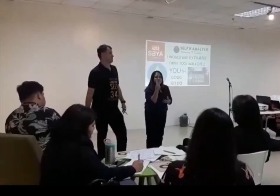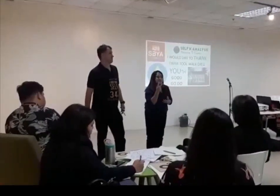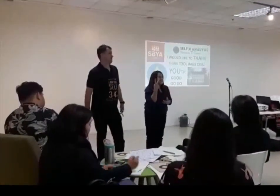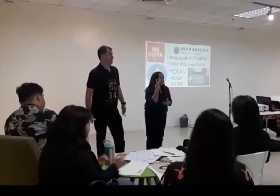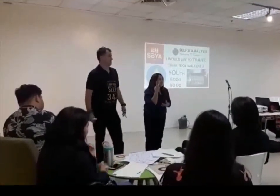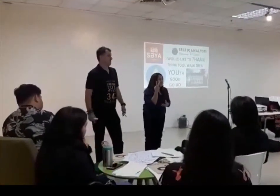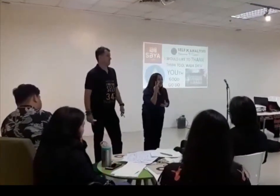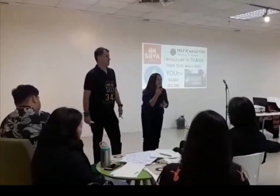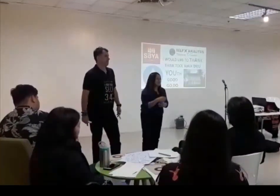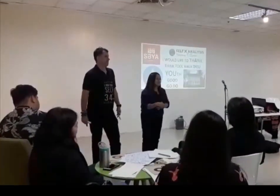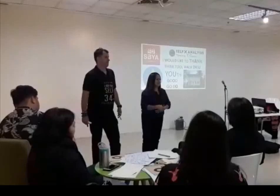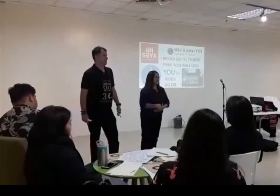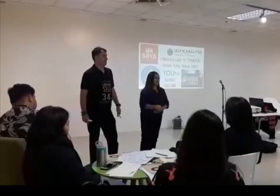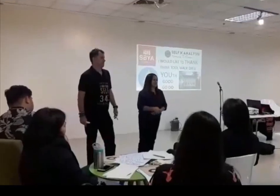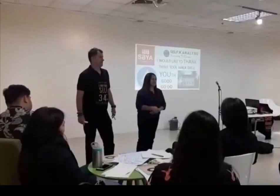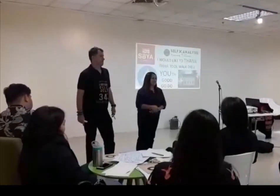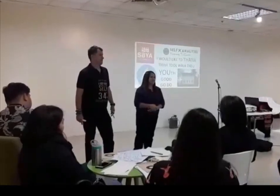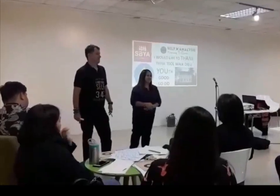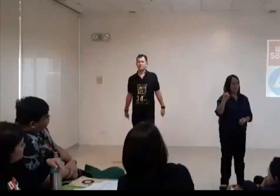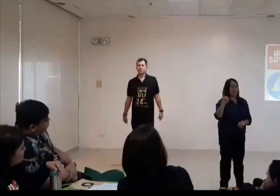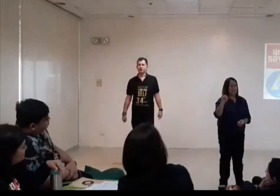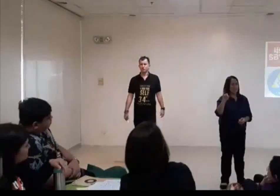see.